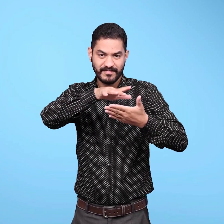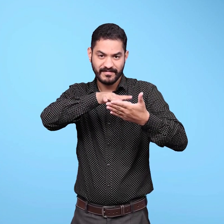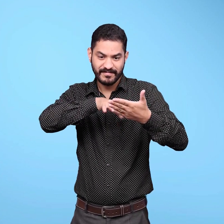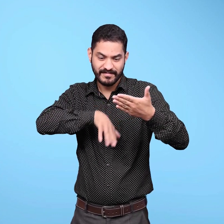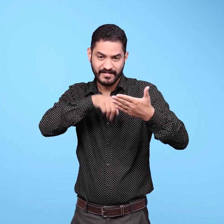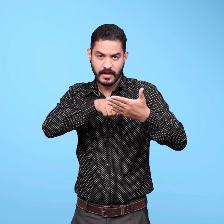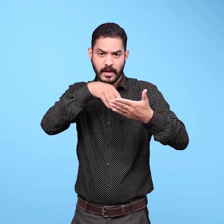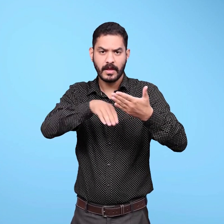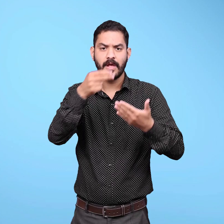2,300 years ago.